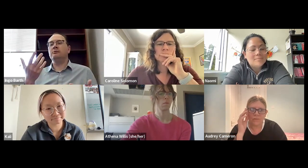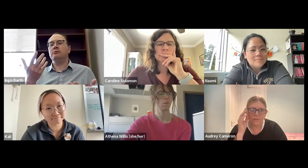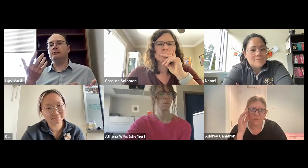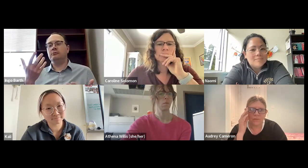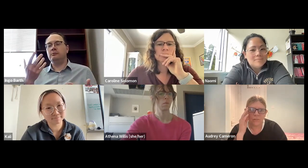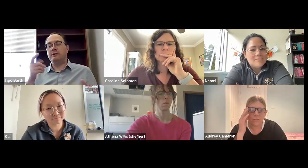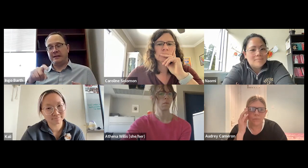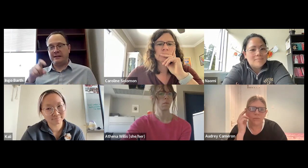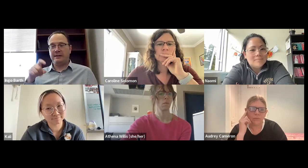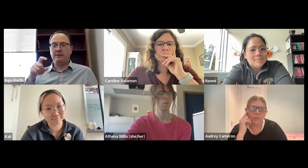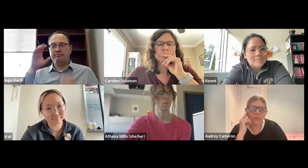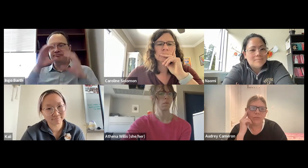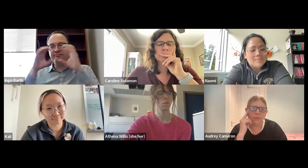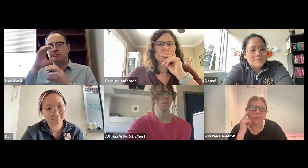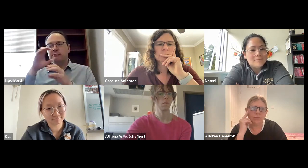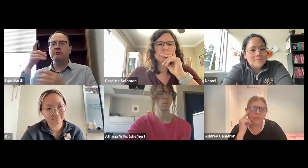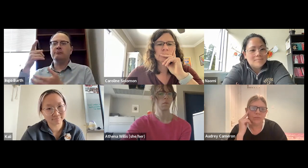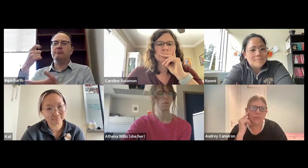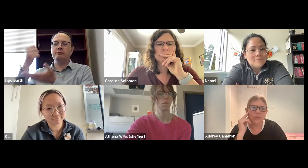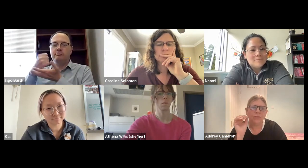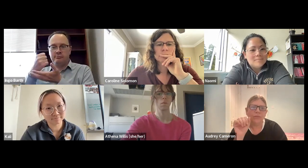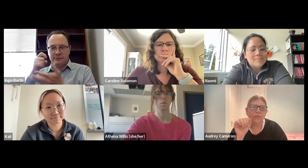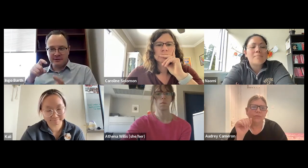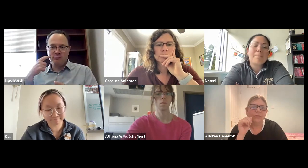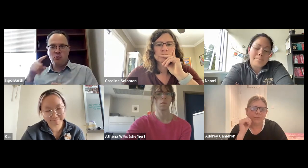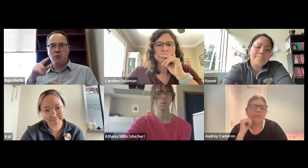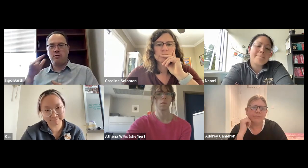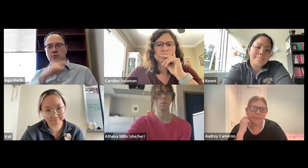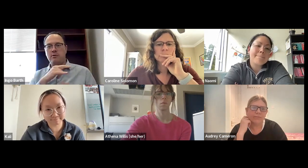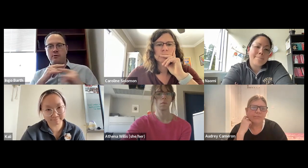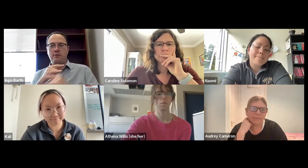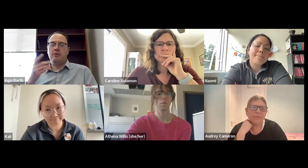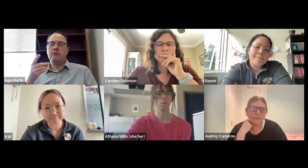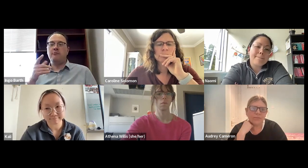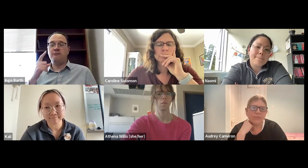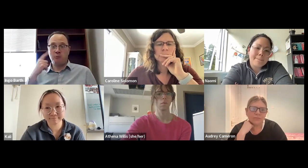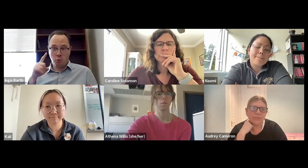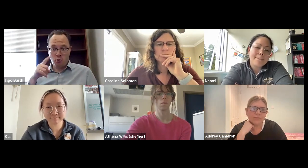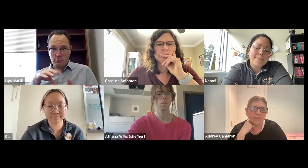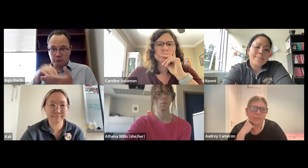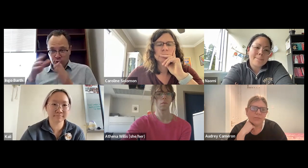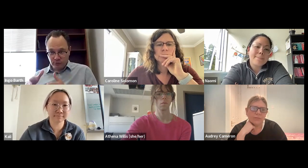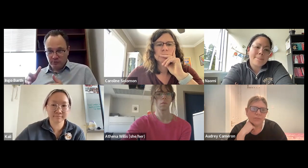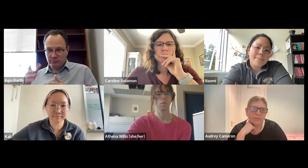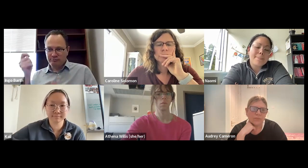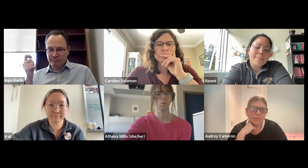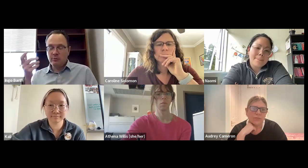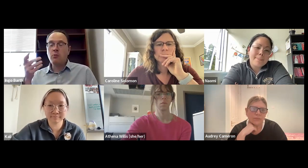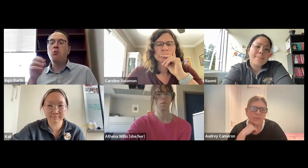I know it might be difficult for people to fly over, and then people need to make sure that they have funding secured to be able to fly, especially